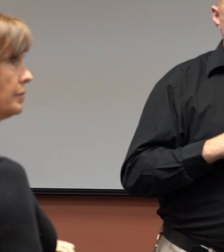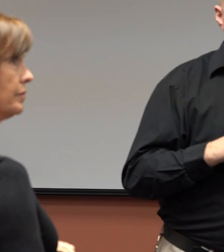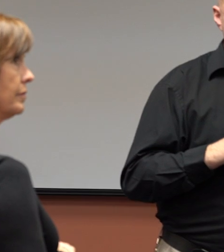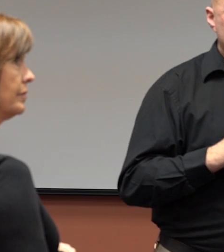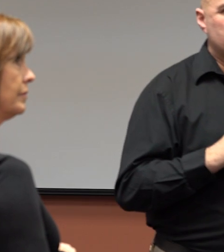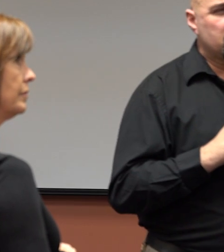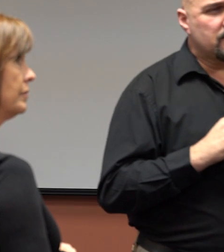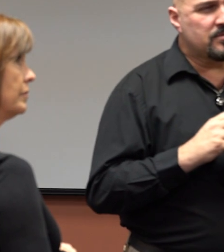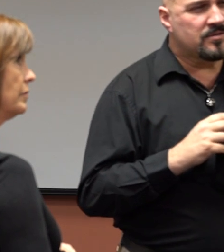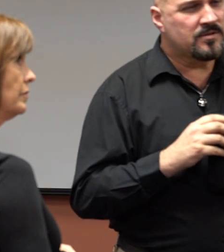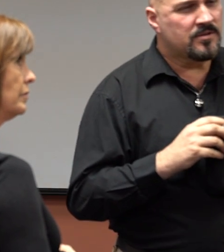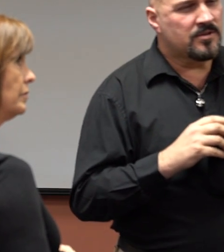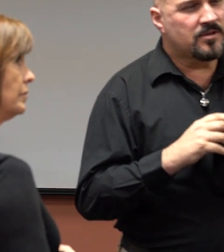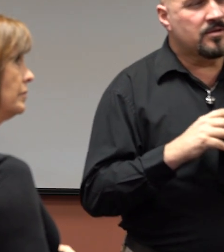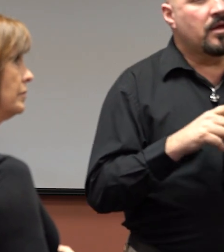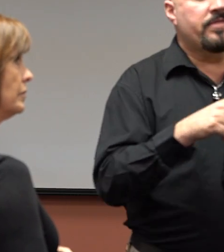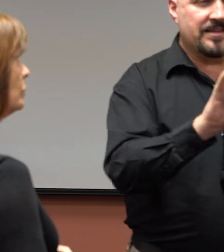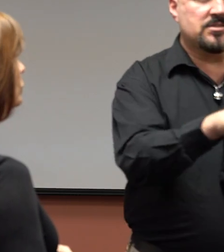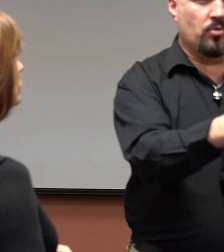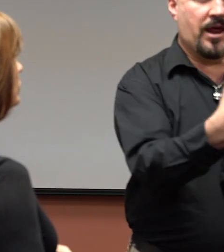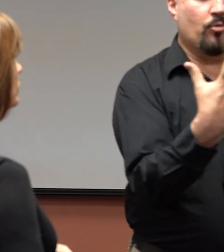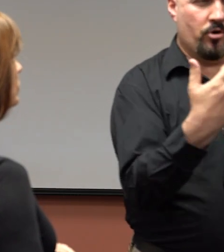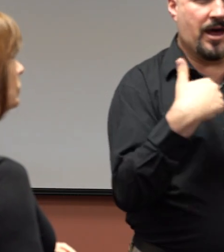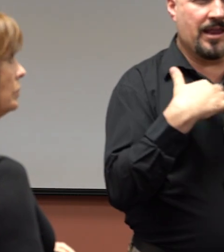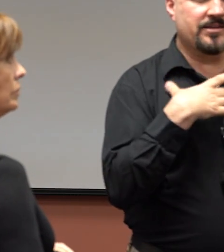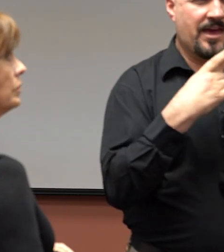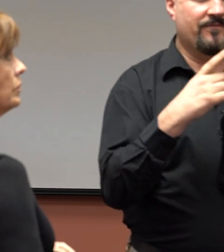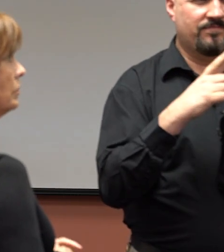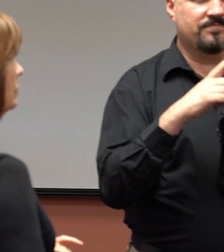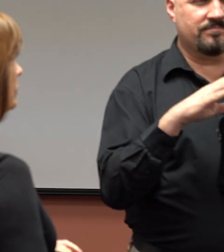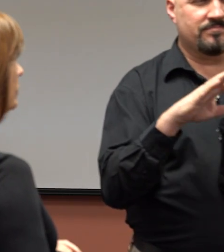we're gonna get them ordered. Well, you can